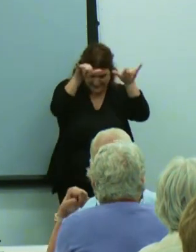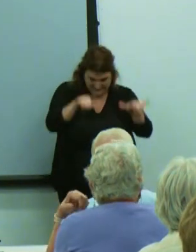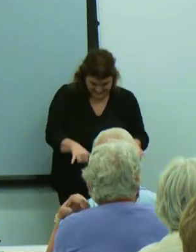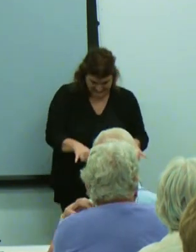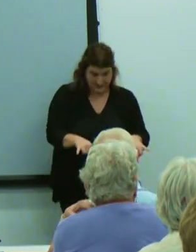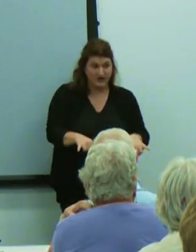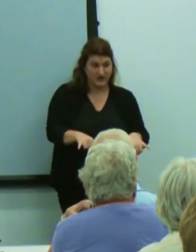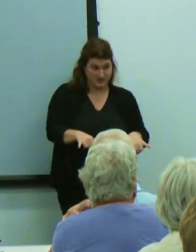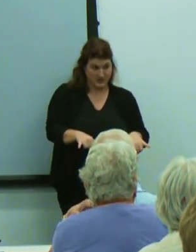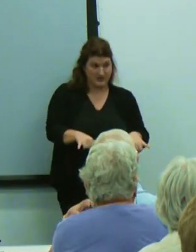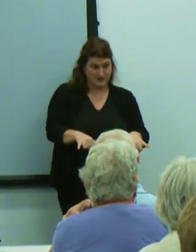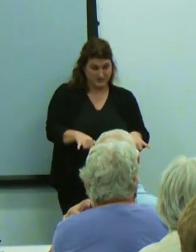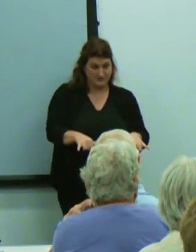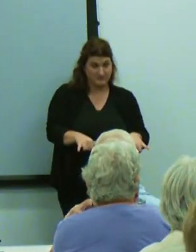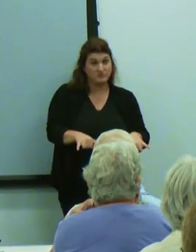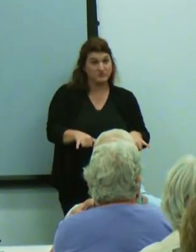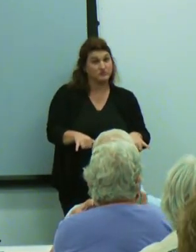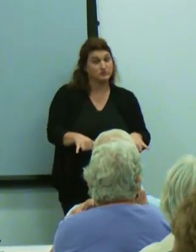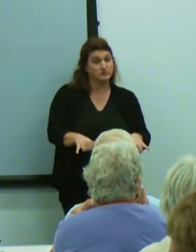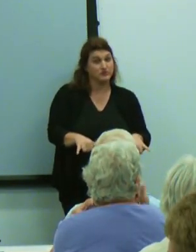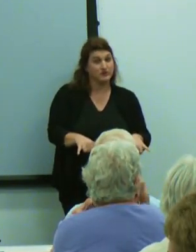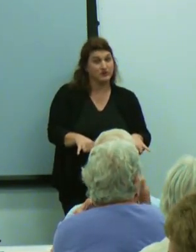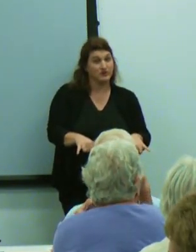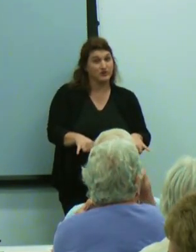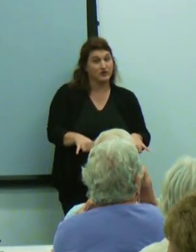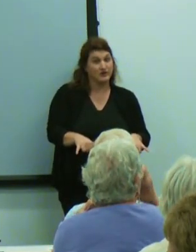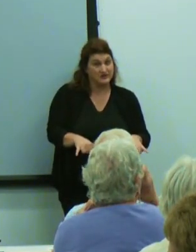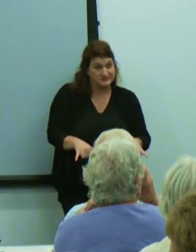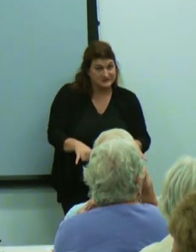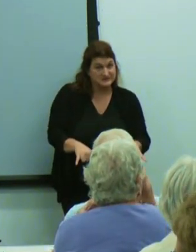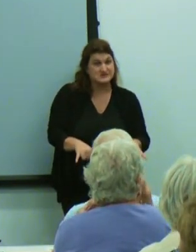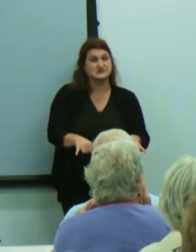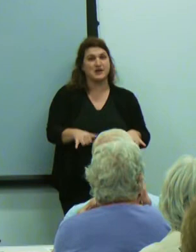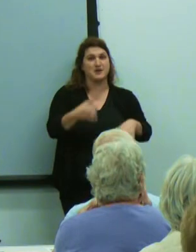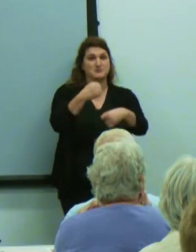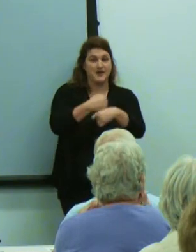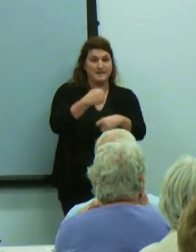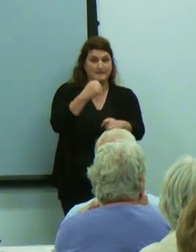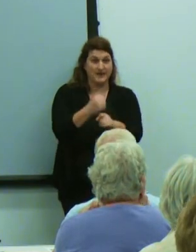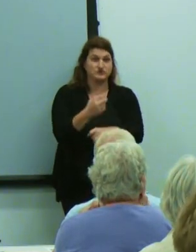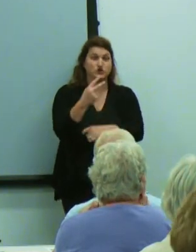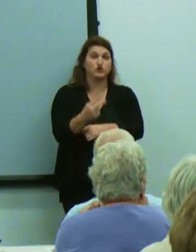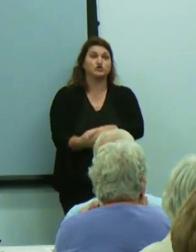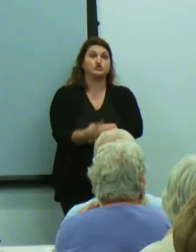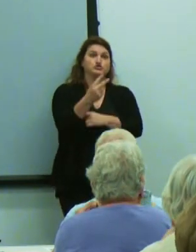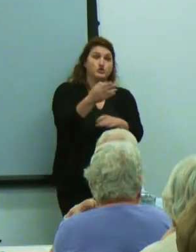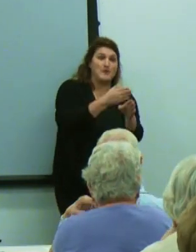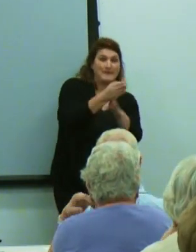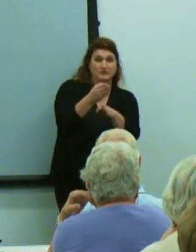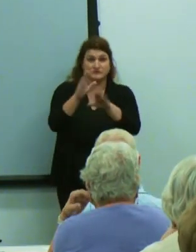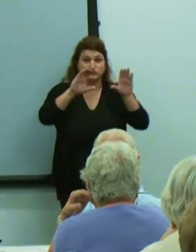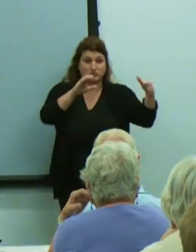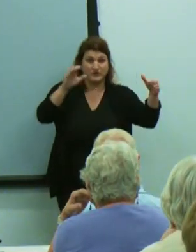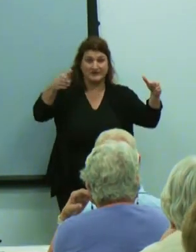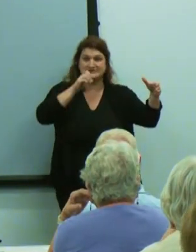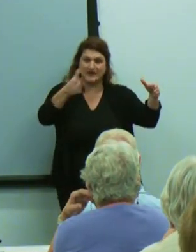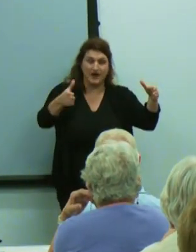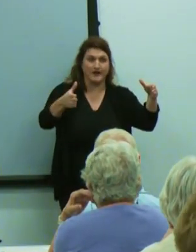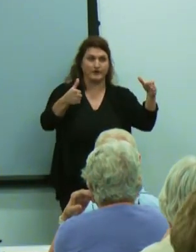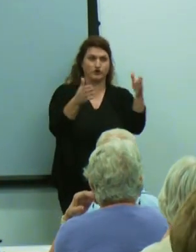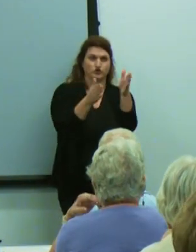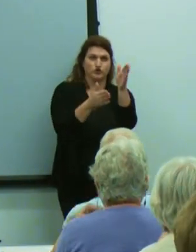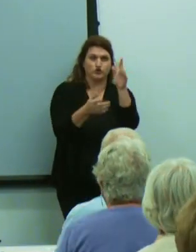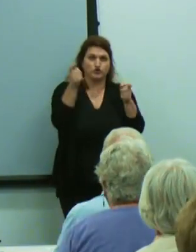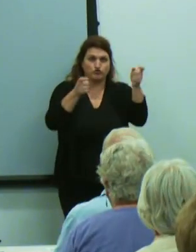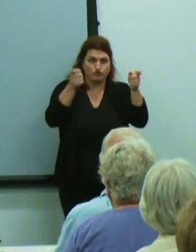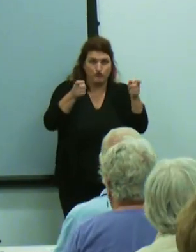which the two major political parties don't dominate the process? Is that the question? Yeah, and then we can get candidates that are outside of those